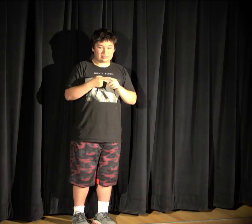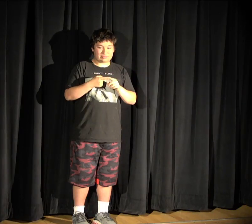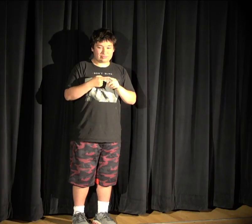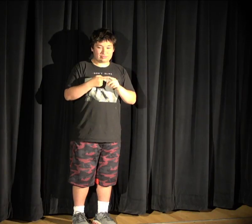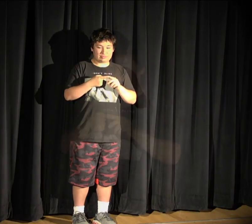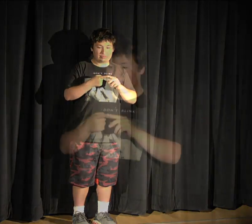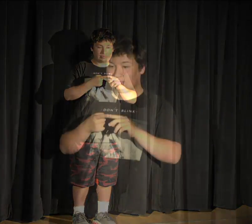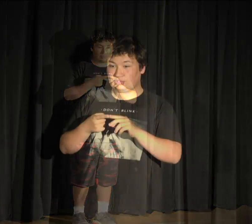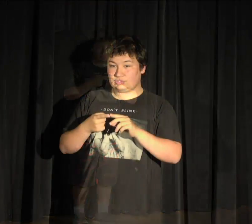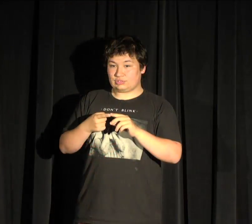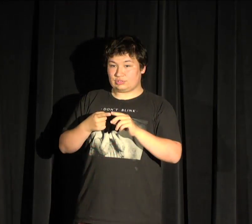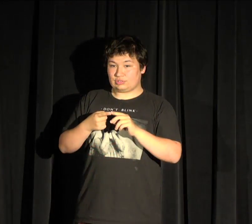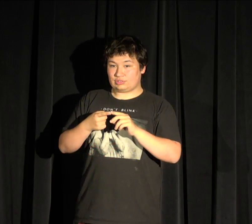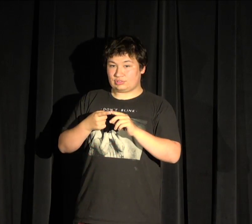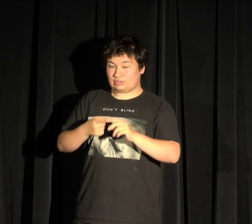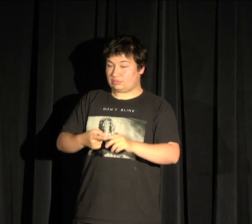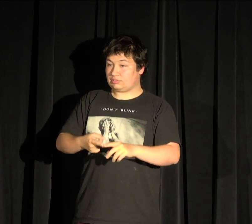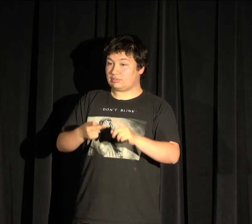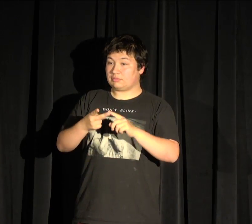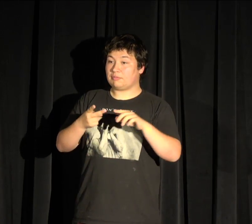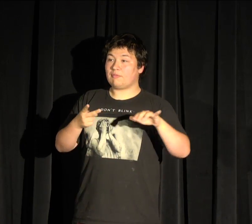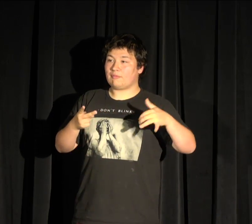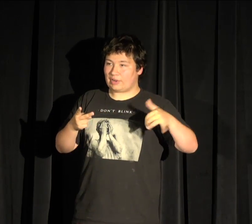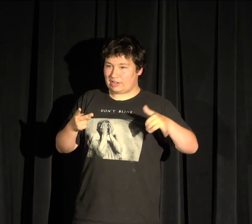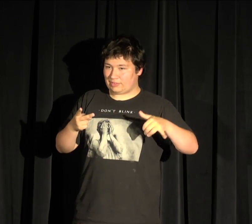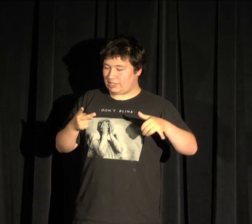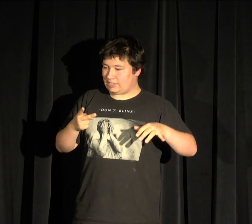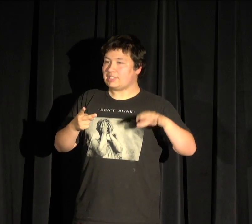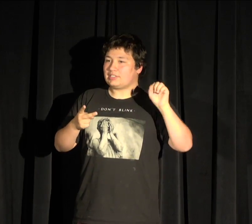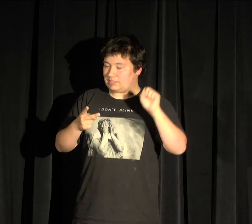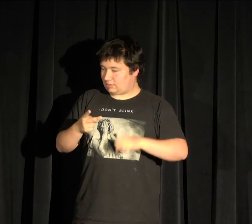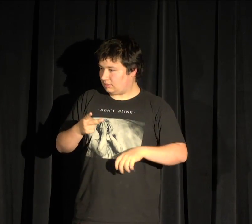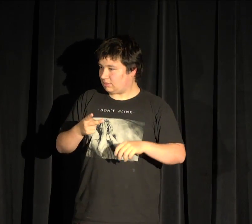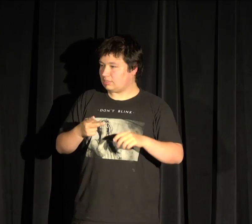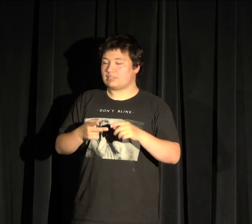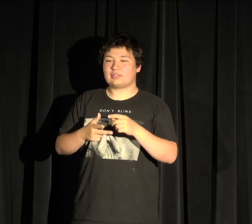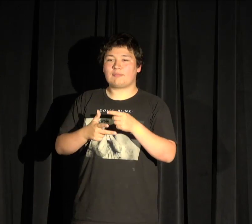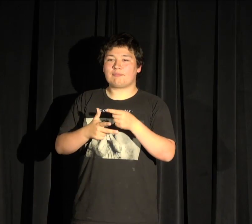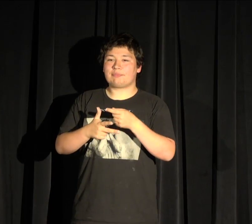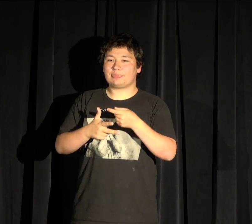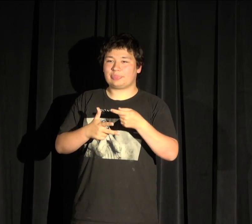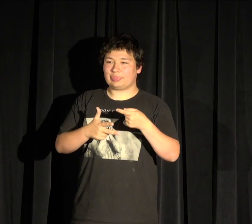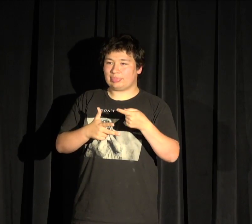The deaf phone has no sound. It does vibrate.